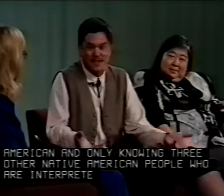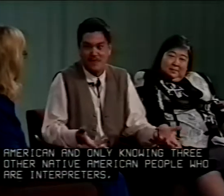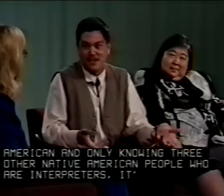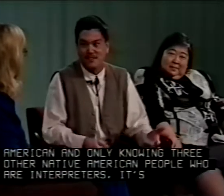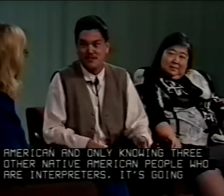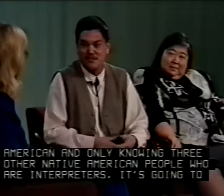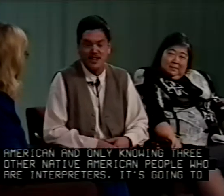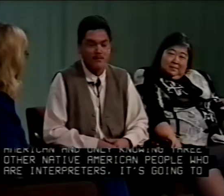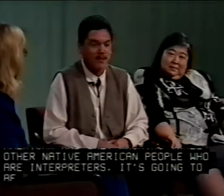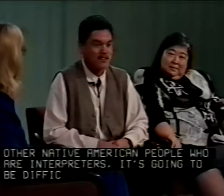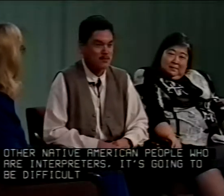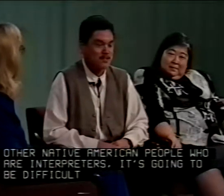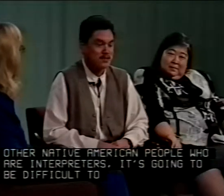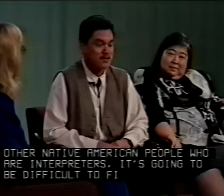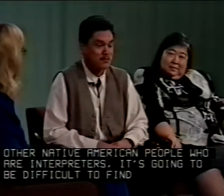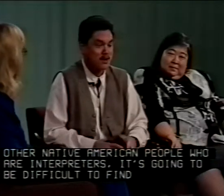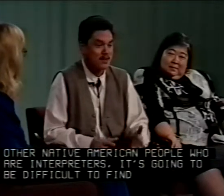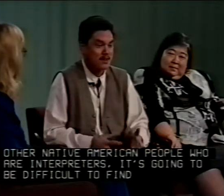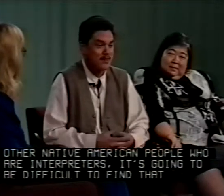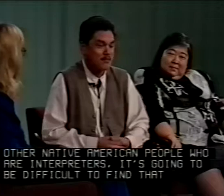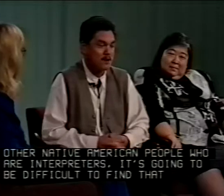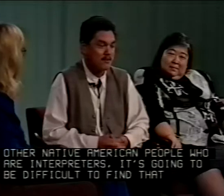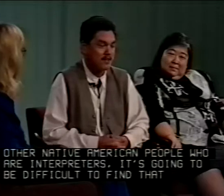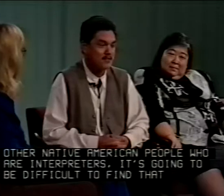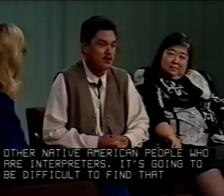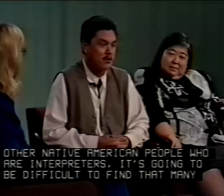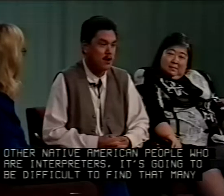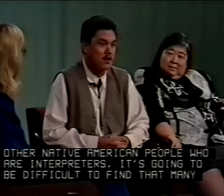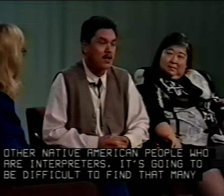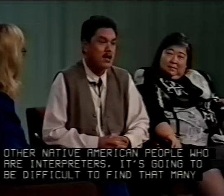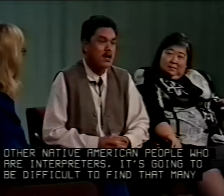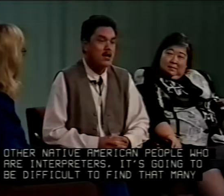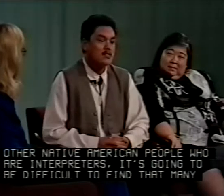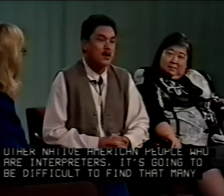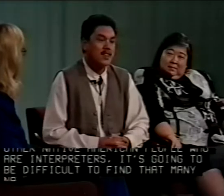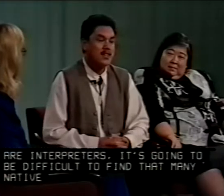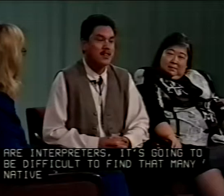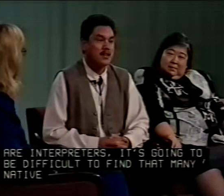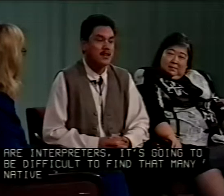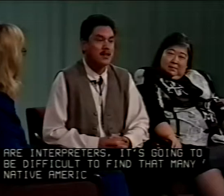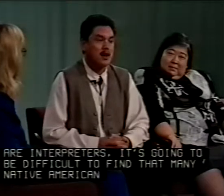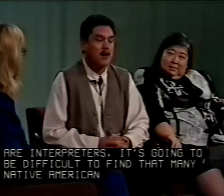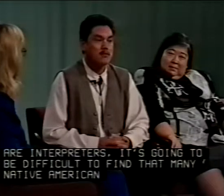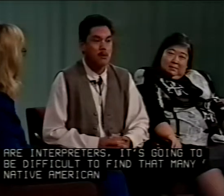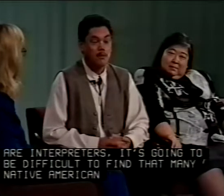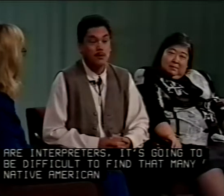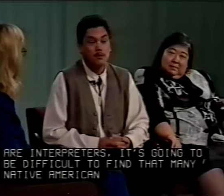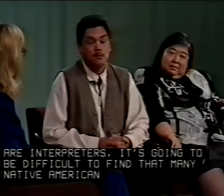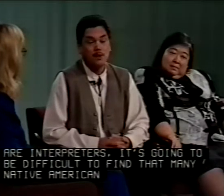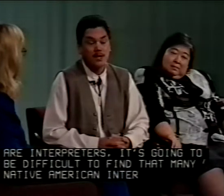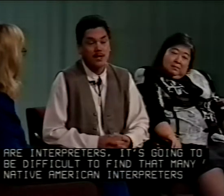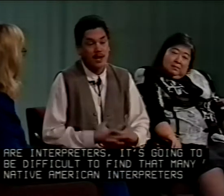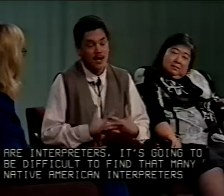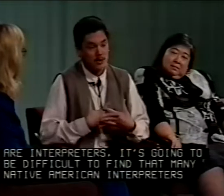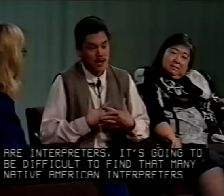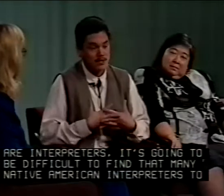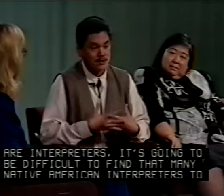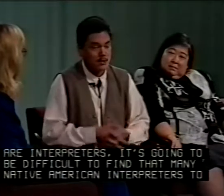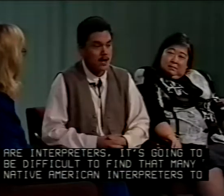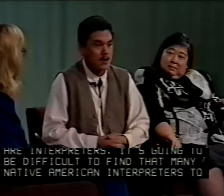many Native American interpreters to interpret all the Native American events that go on. So I think that often what we do is we bring in, and I know I do,